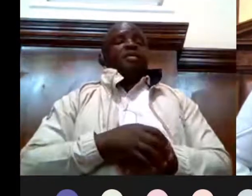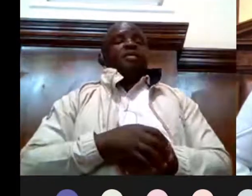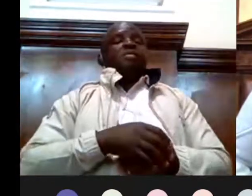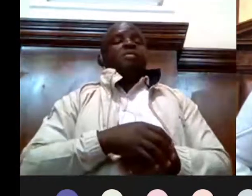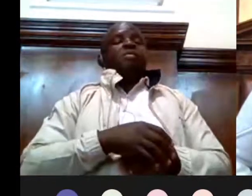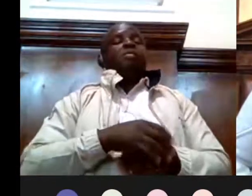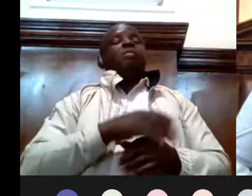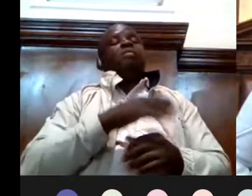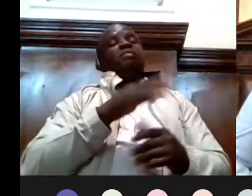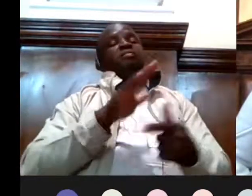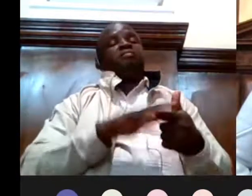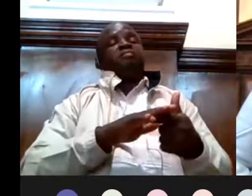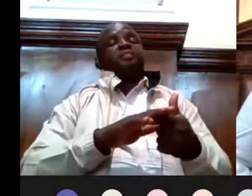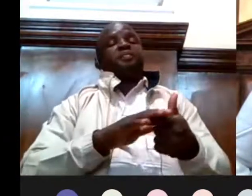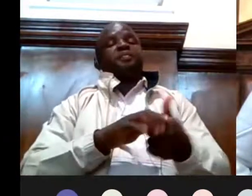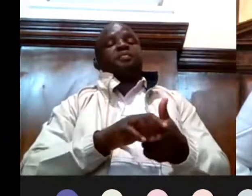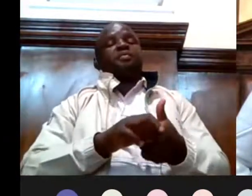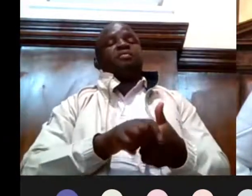Two,